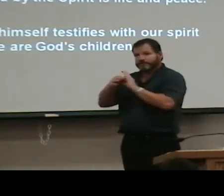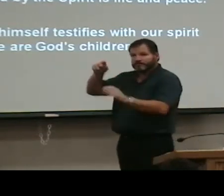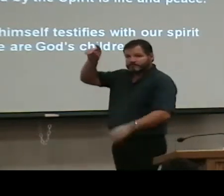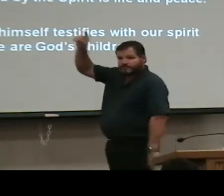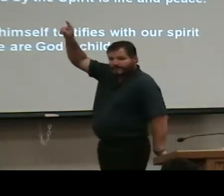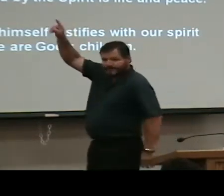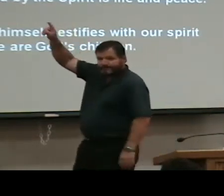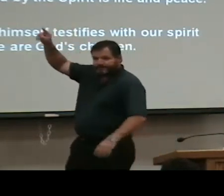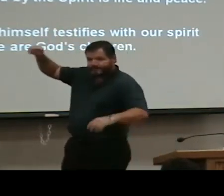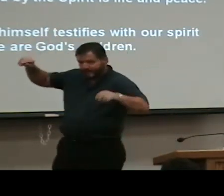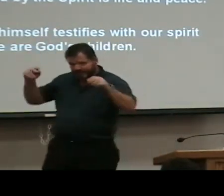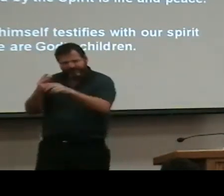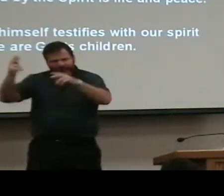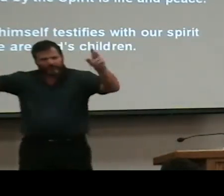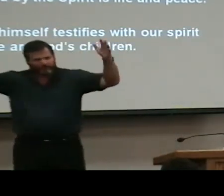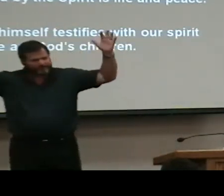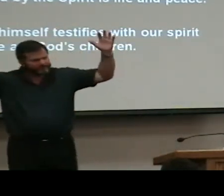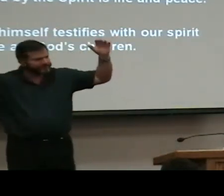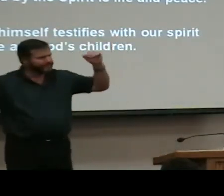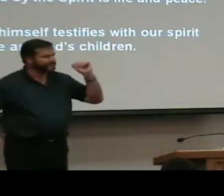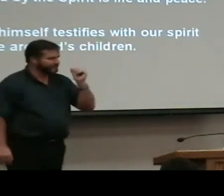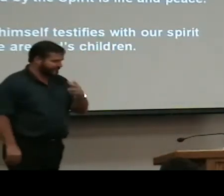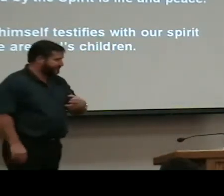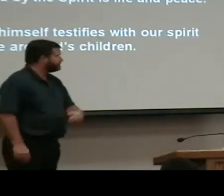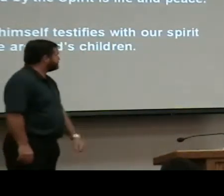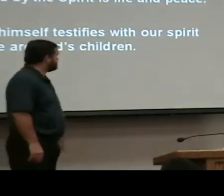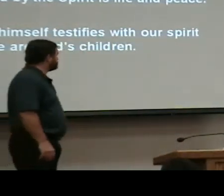Our seal, our belief in him. We have the victory through him.